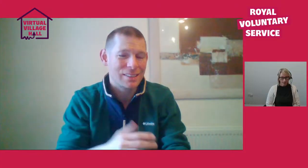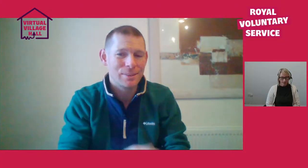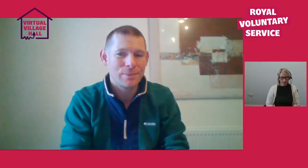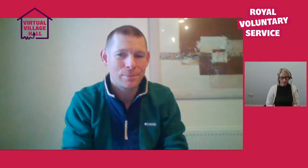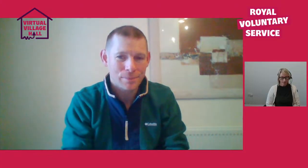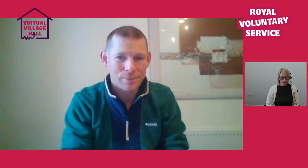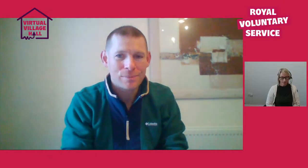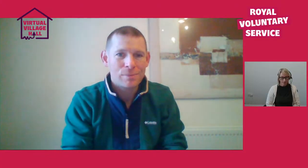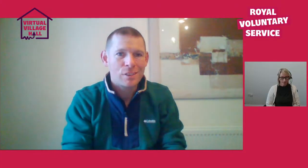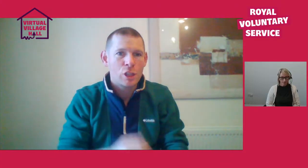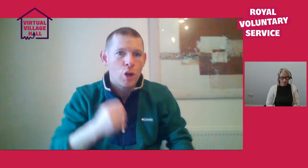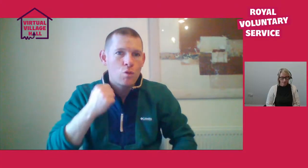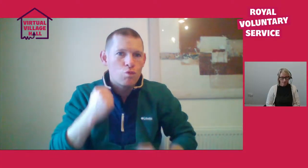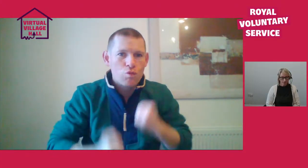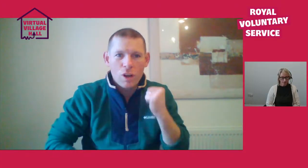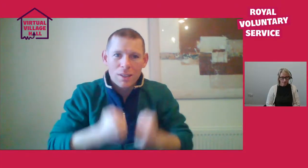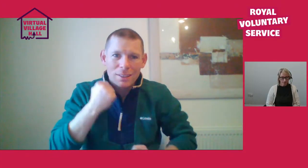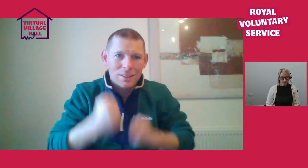Number 8.